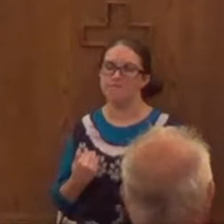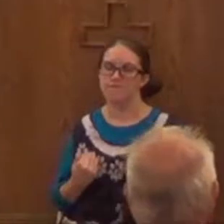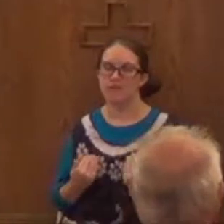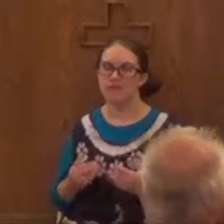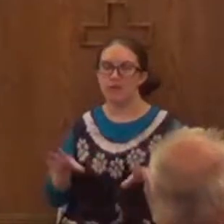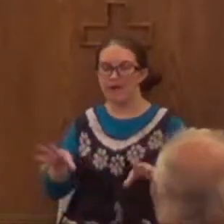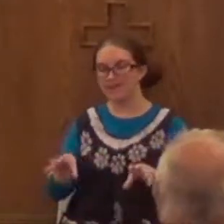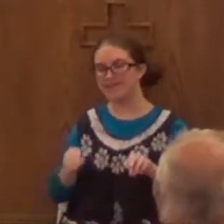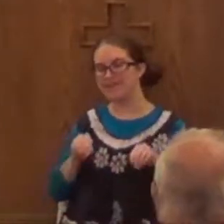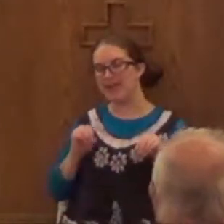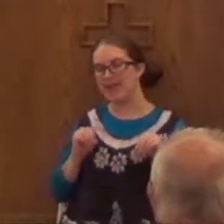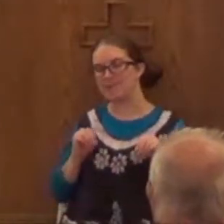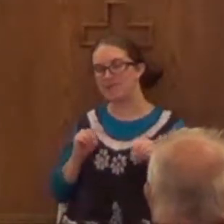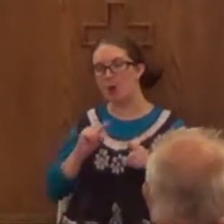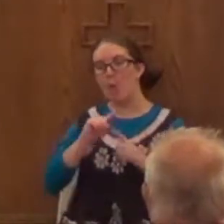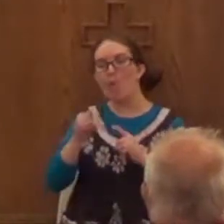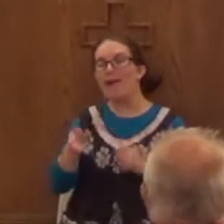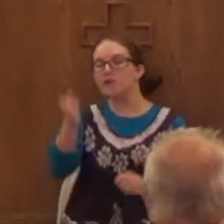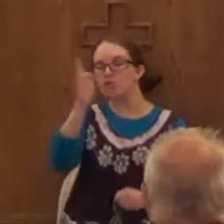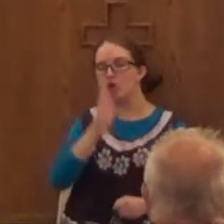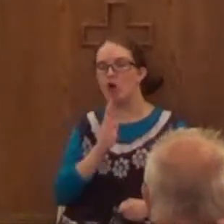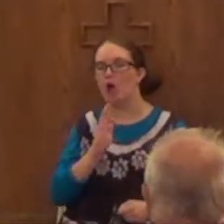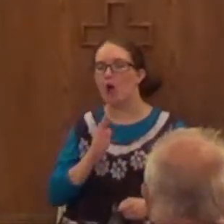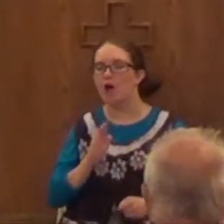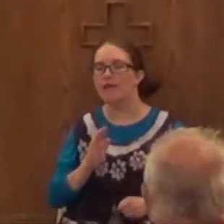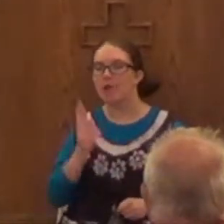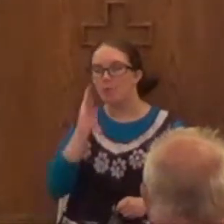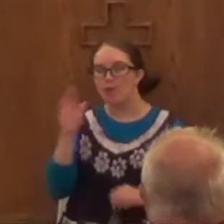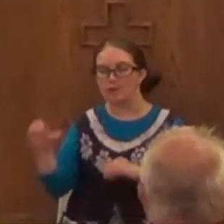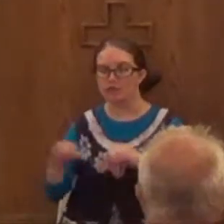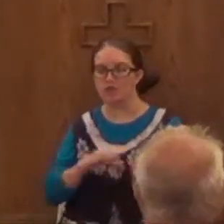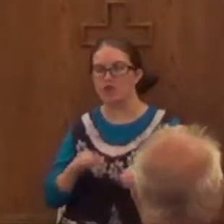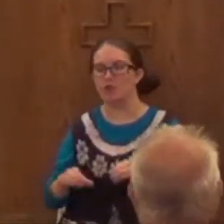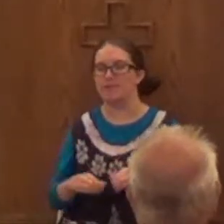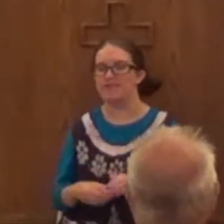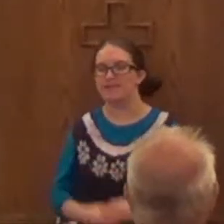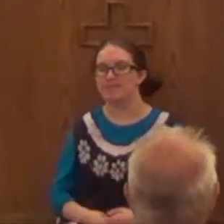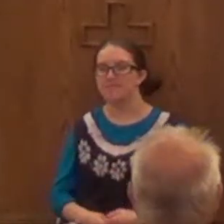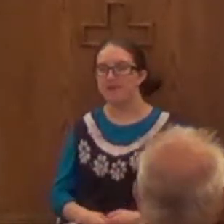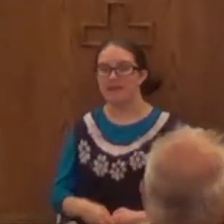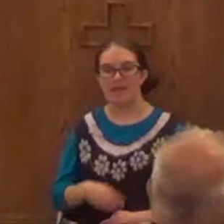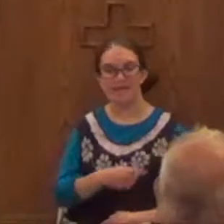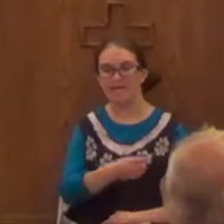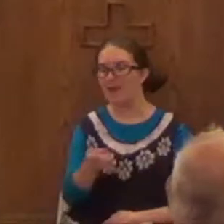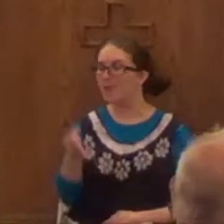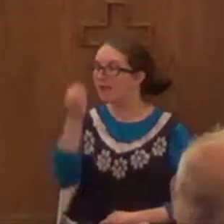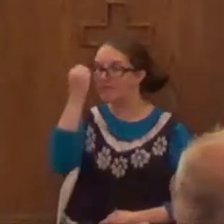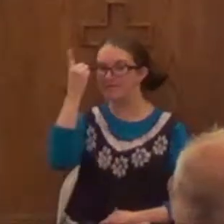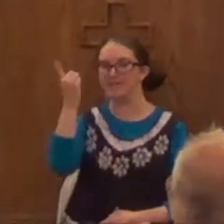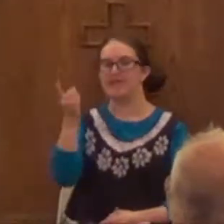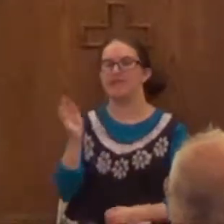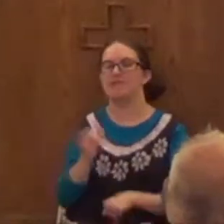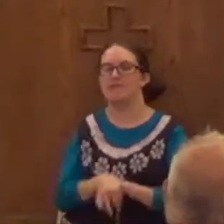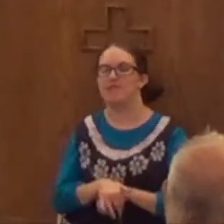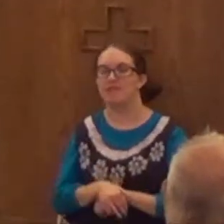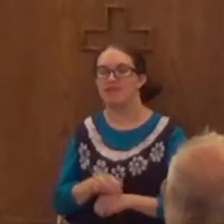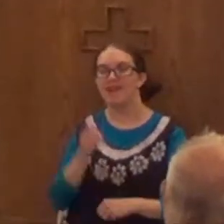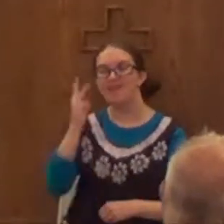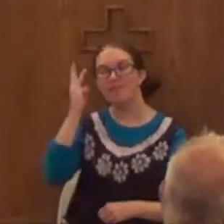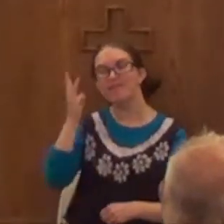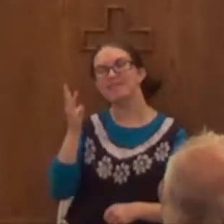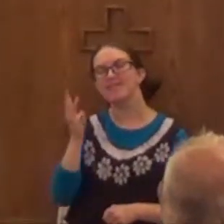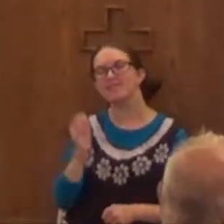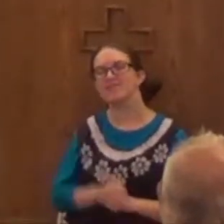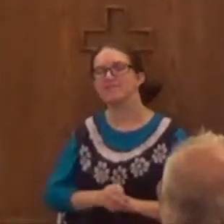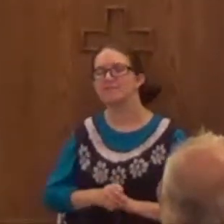to accepting when God is going to do it. Can we understand tonight, I wonder,